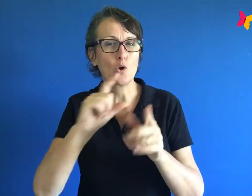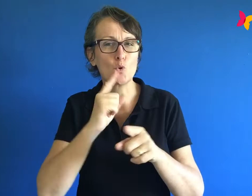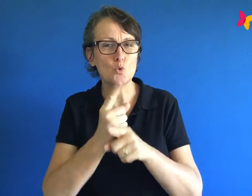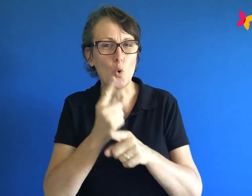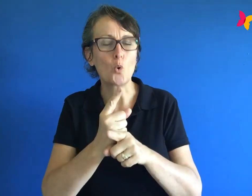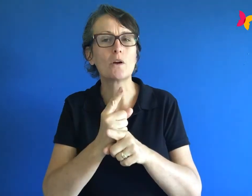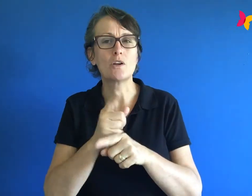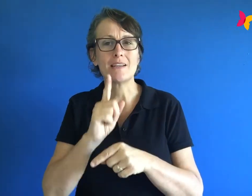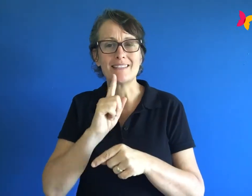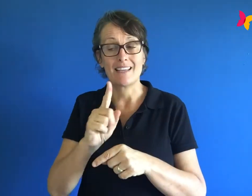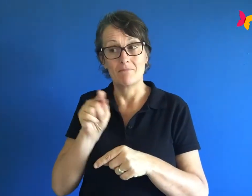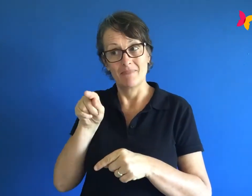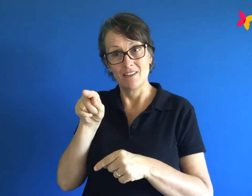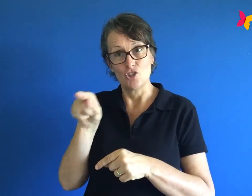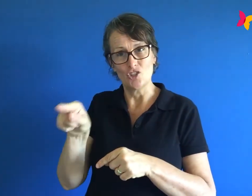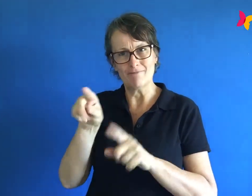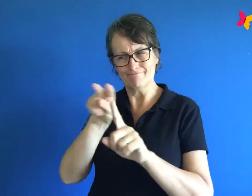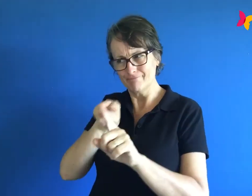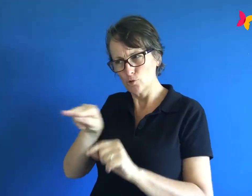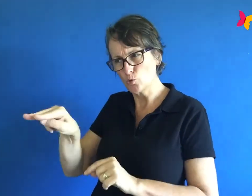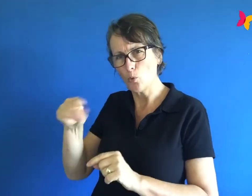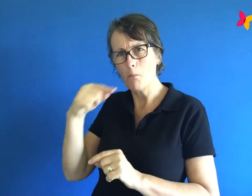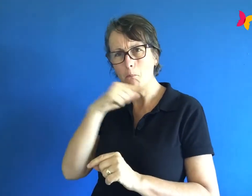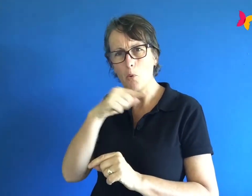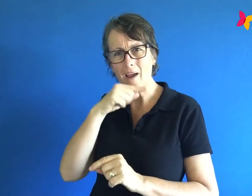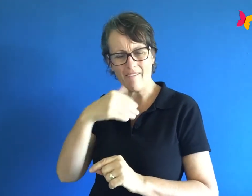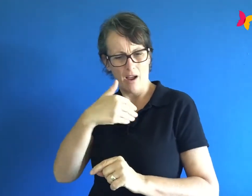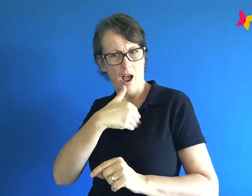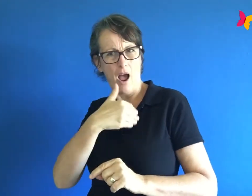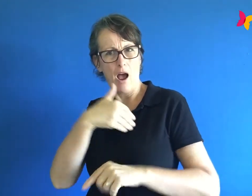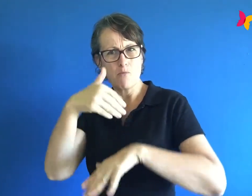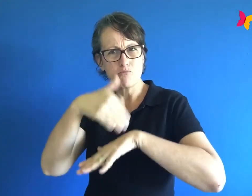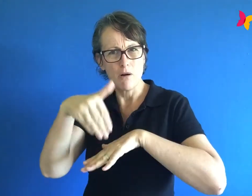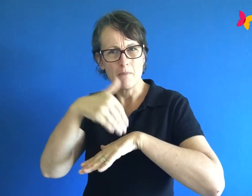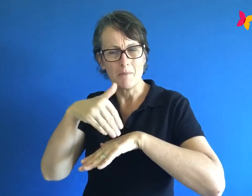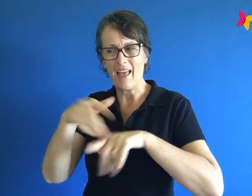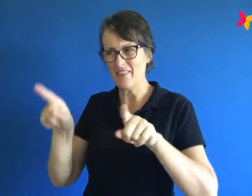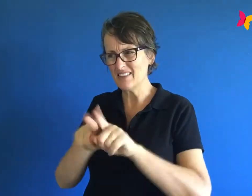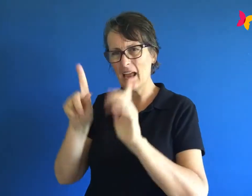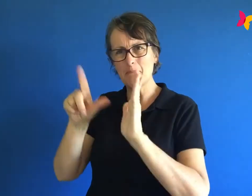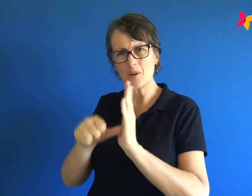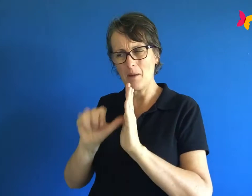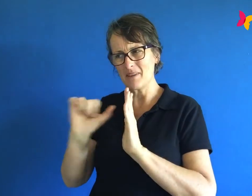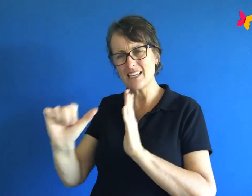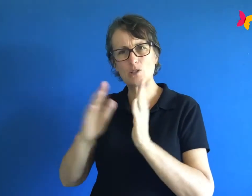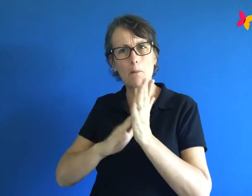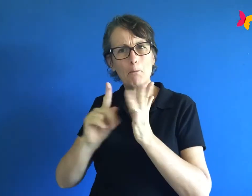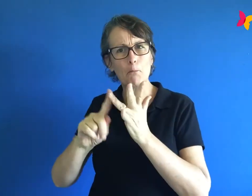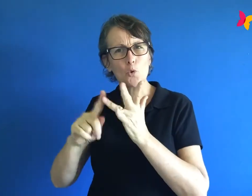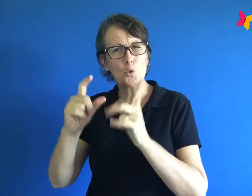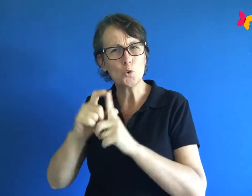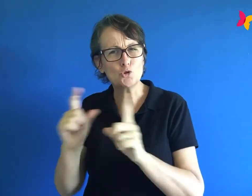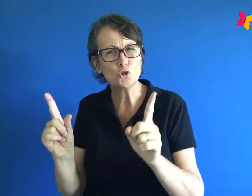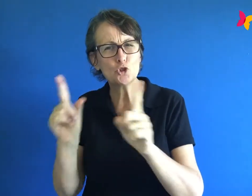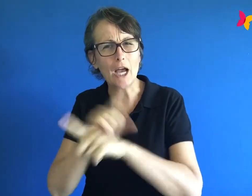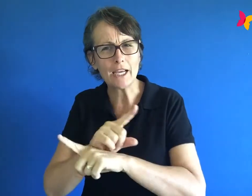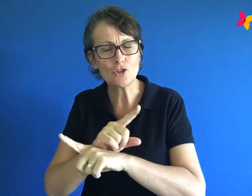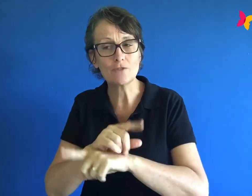note changes in James' personality, his mood and behaviour. I noticed around that time